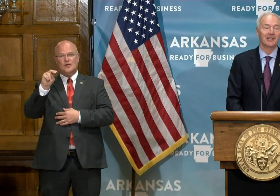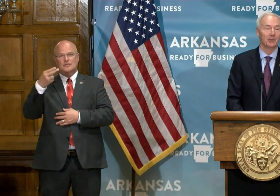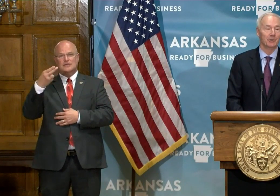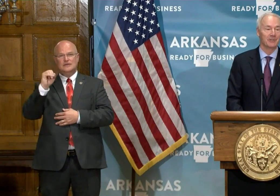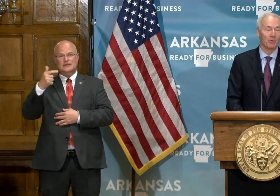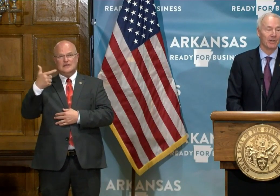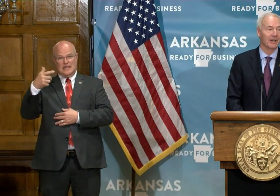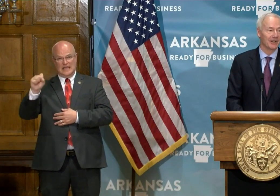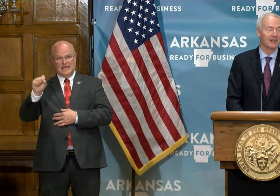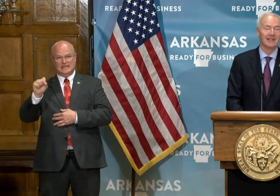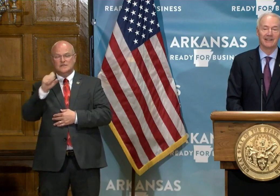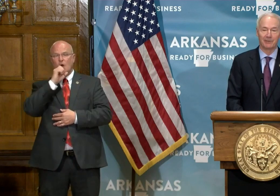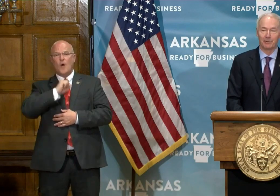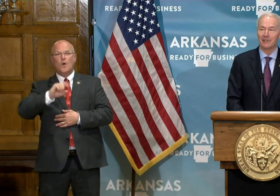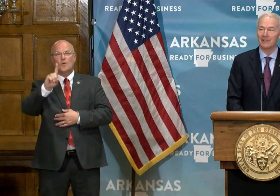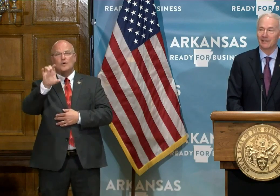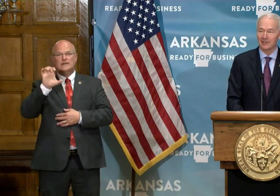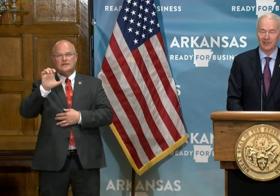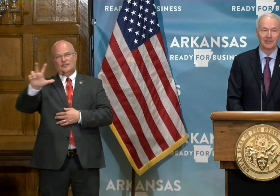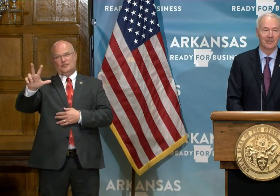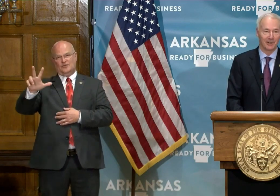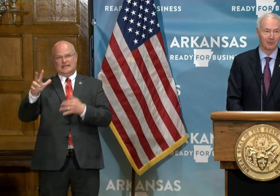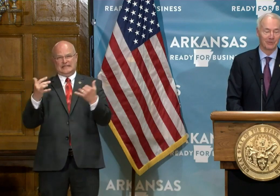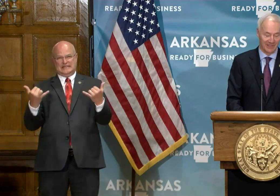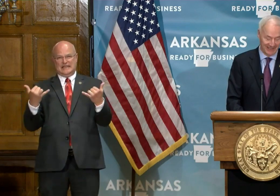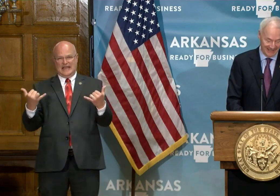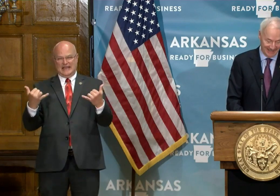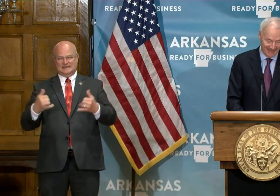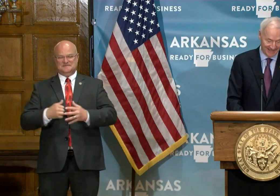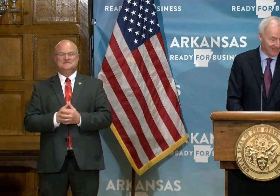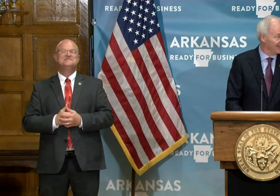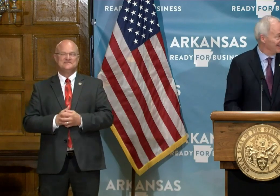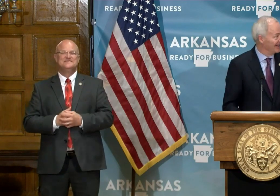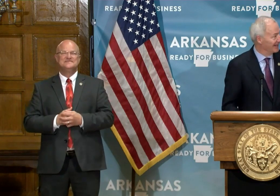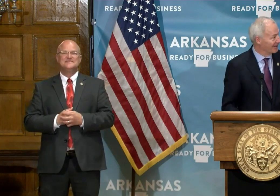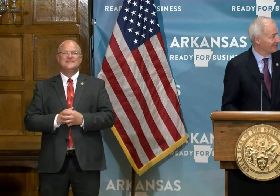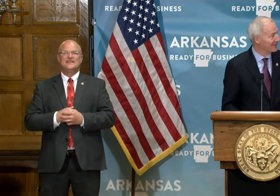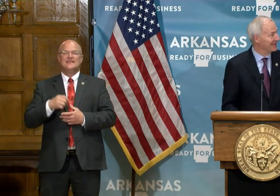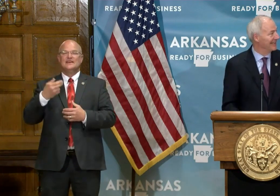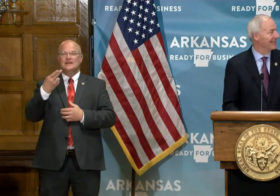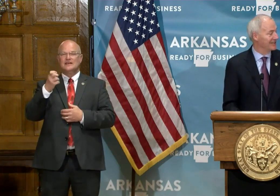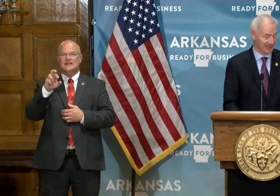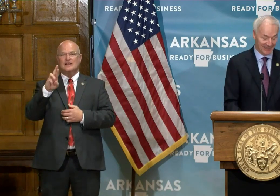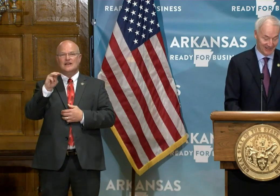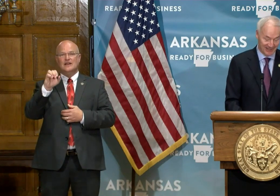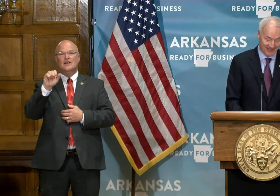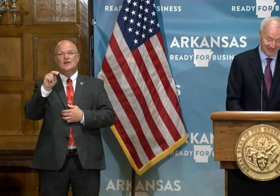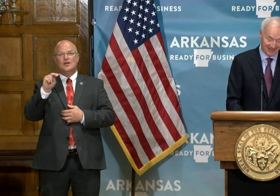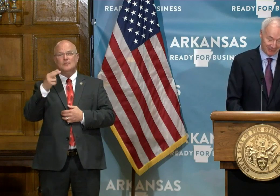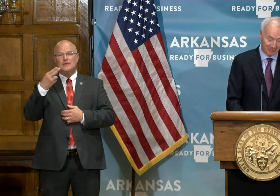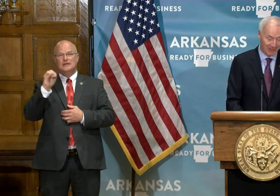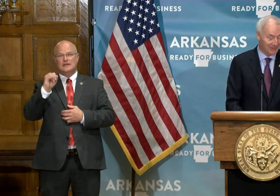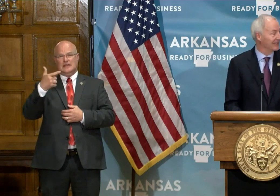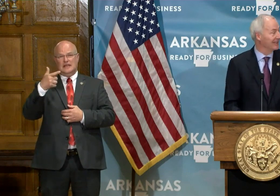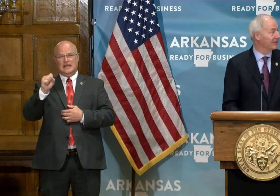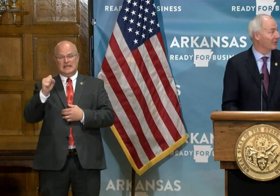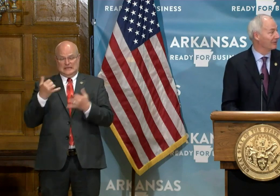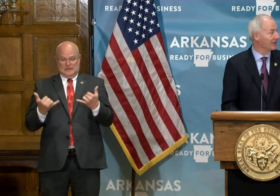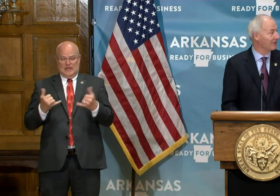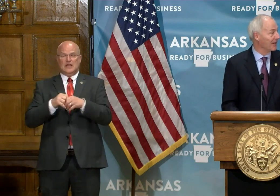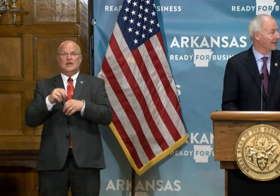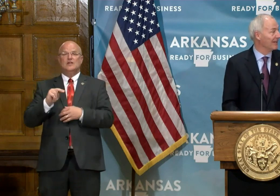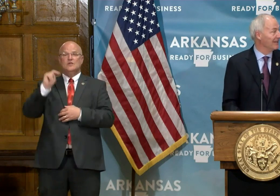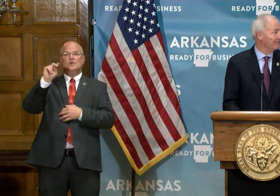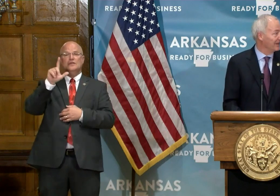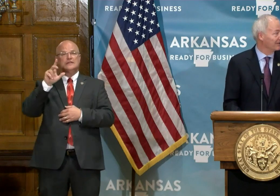Higgs, who is 103 years old today. Herman Higgs is presently in the